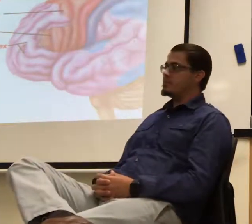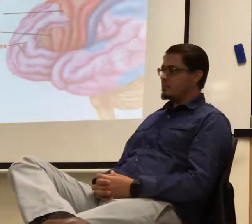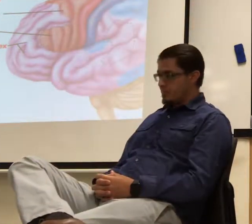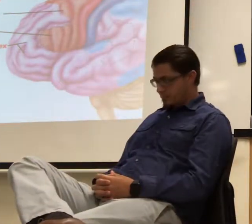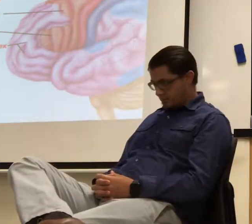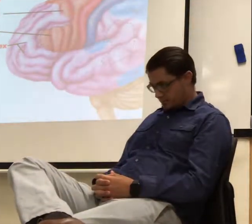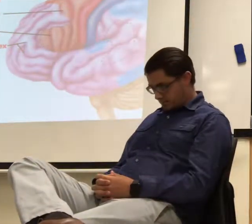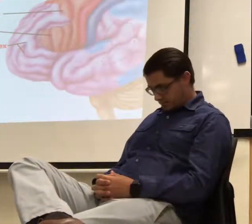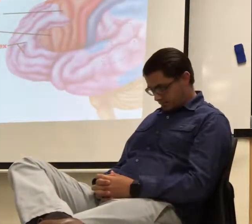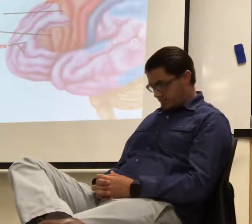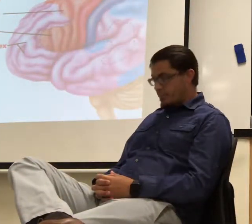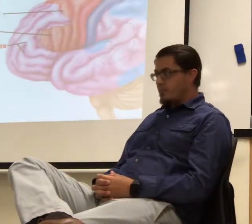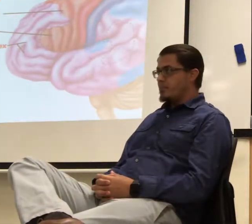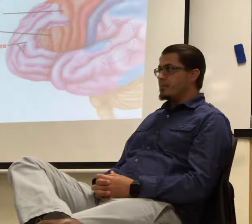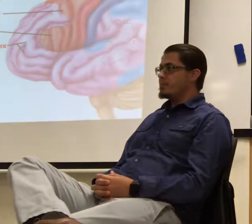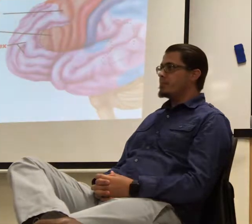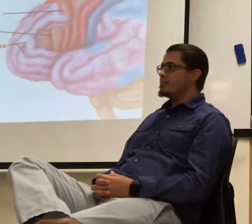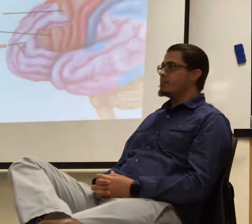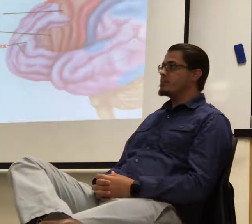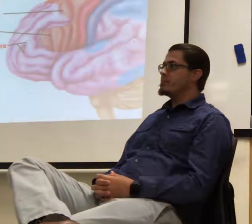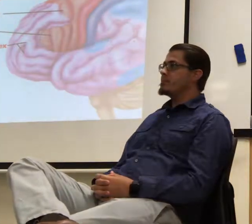Skeletal muscle.